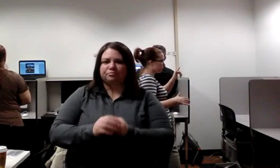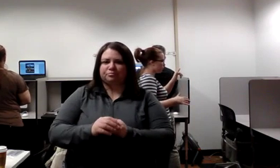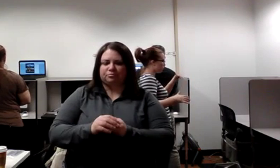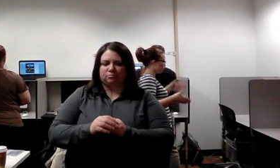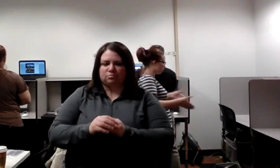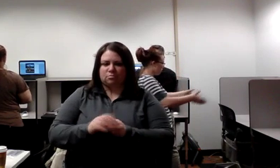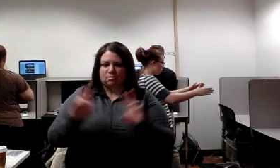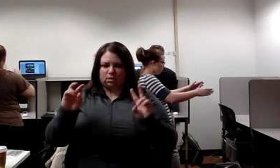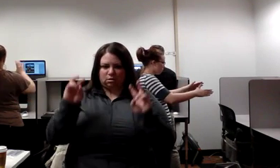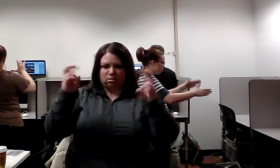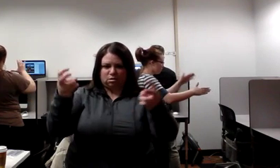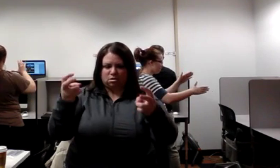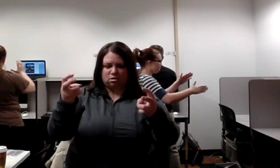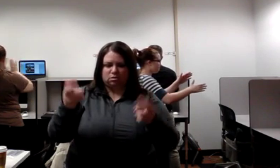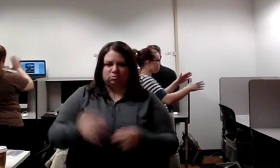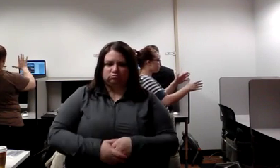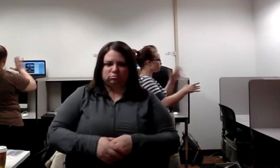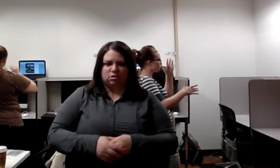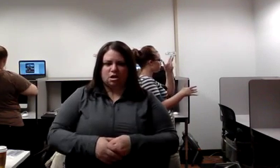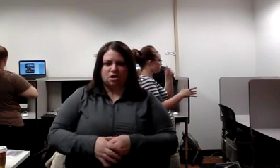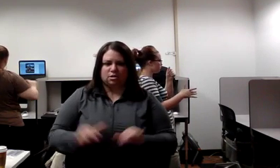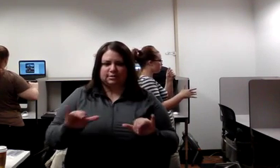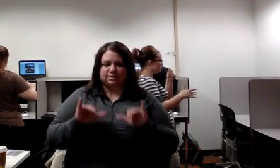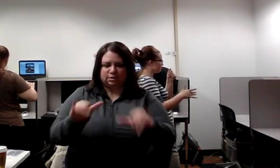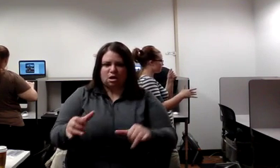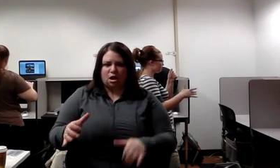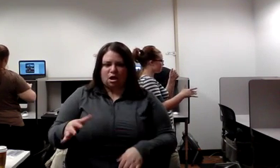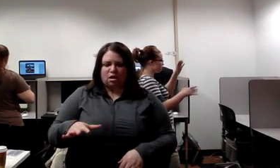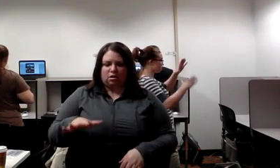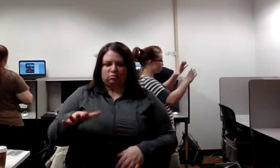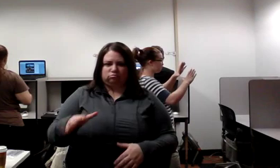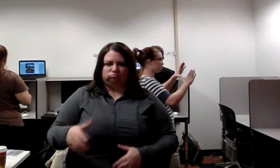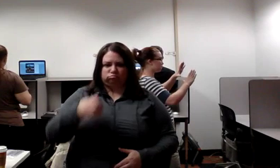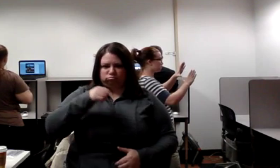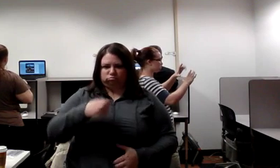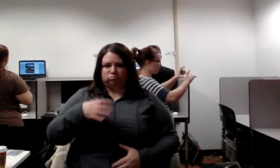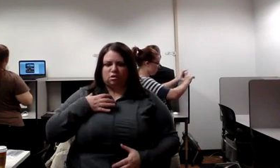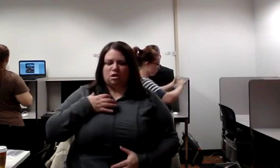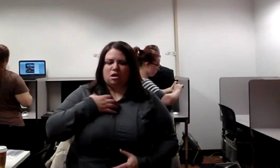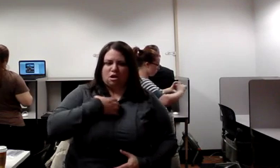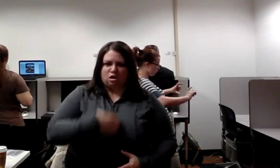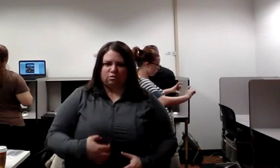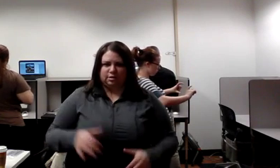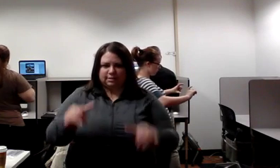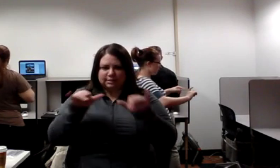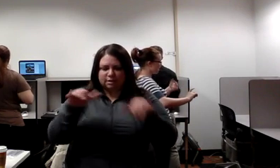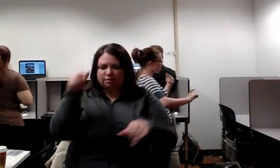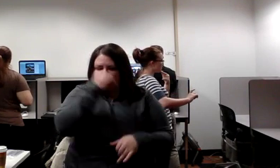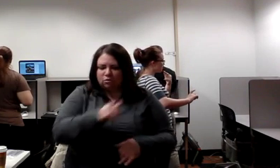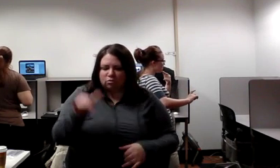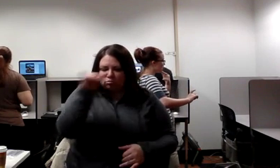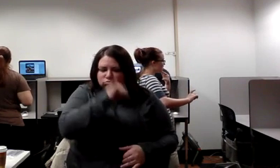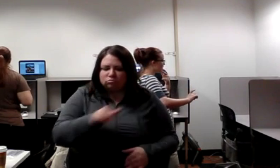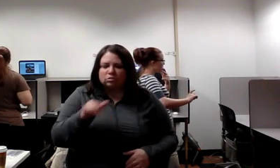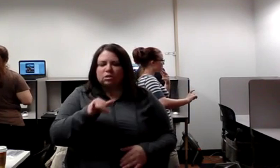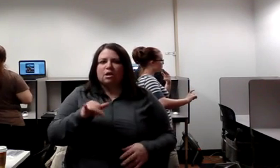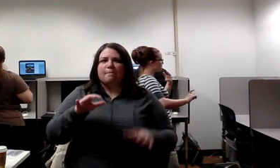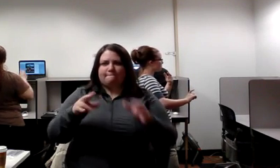hungry, stay foolish." It was their farewell message as they signed off. Stay hungry, stay